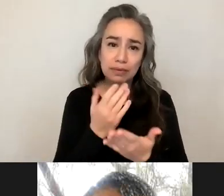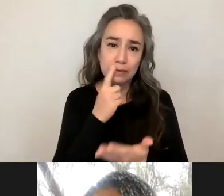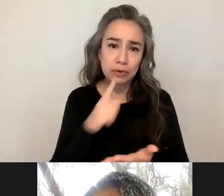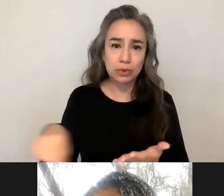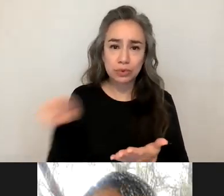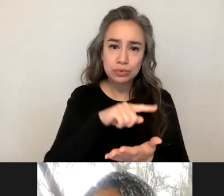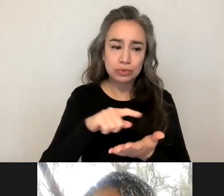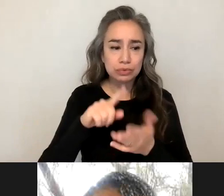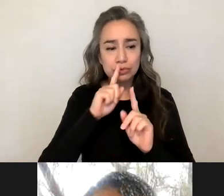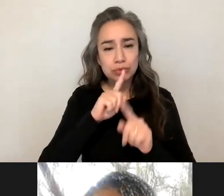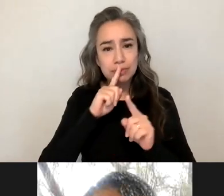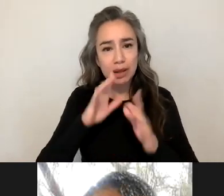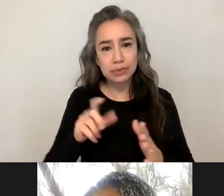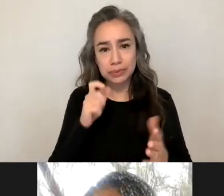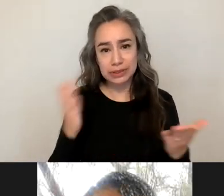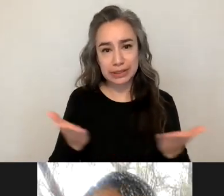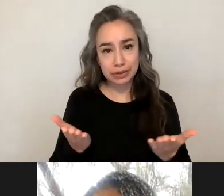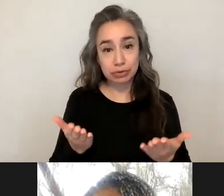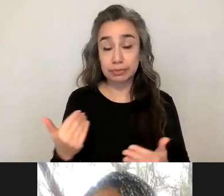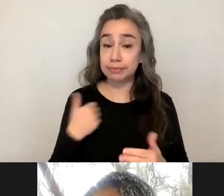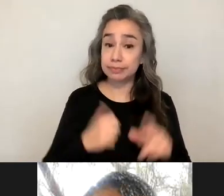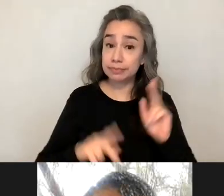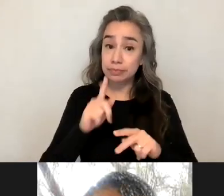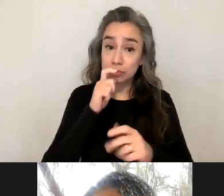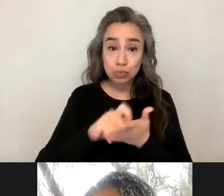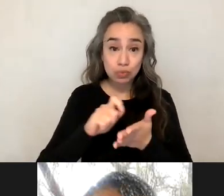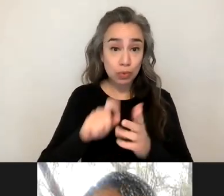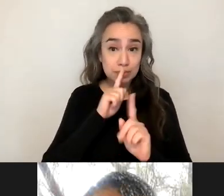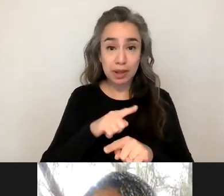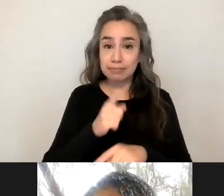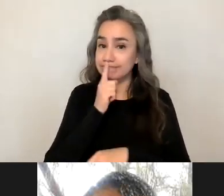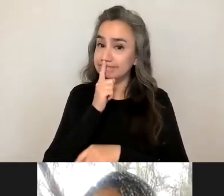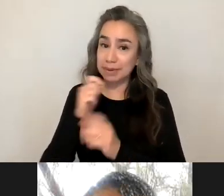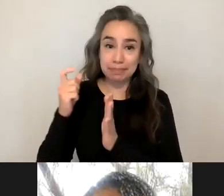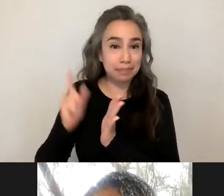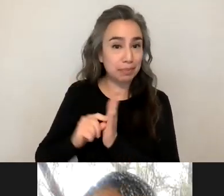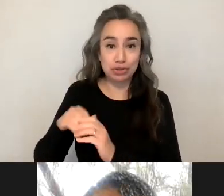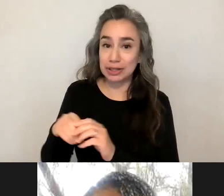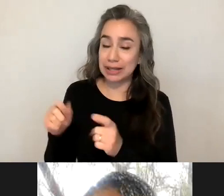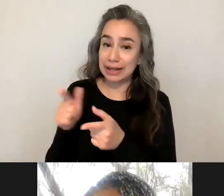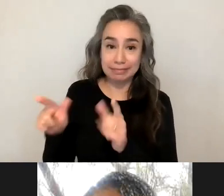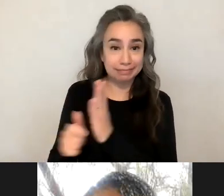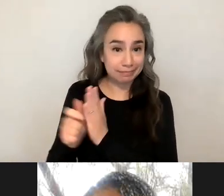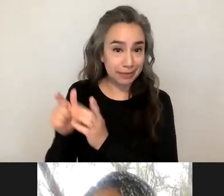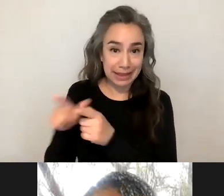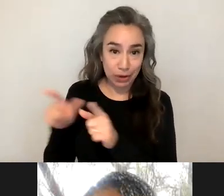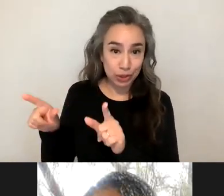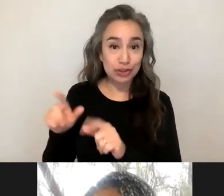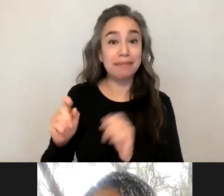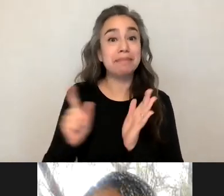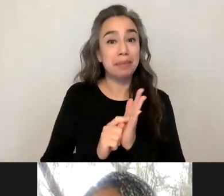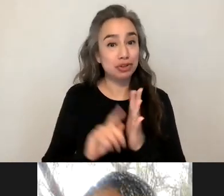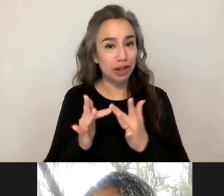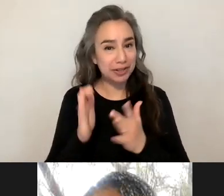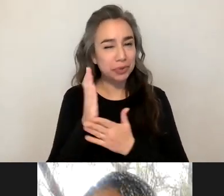here. And we even have some people who wrote responses that were not published in Language, who we know were on the panel and have published their things online. So some of